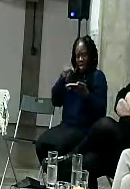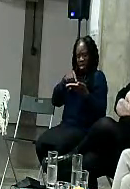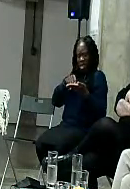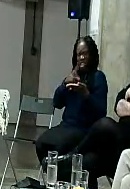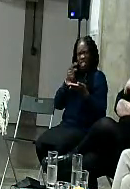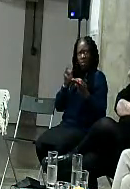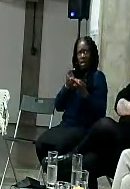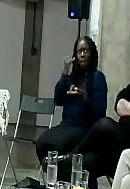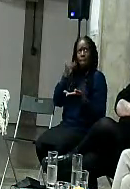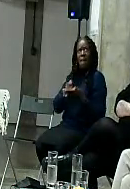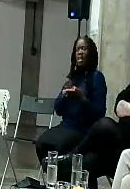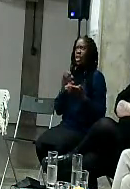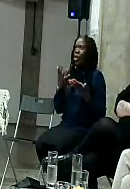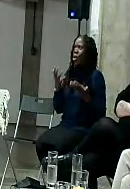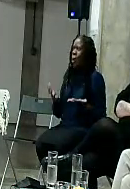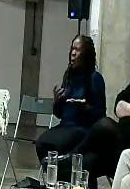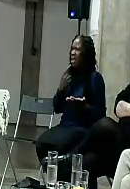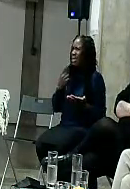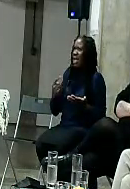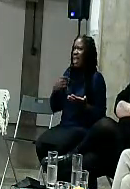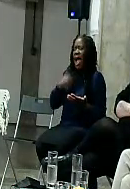had something bad. I never